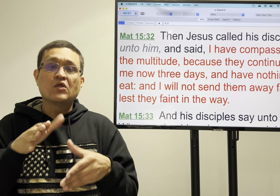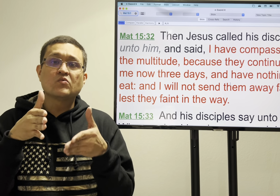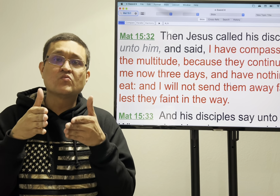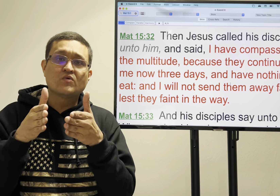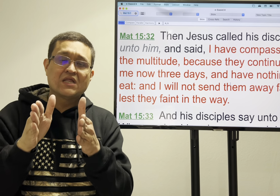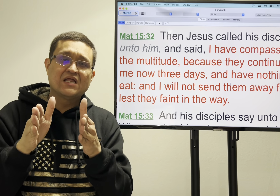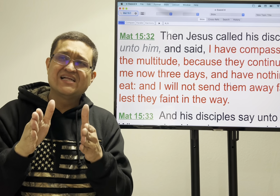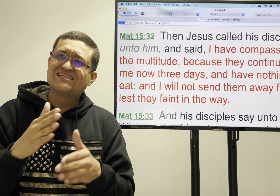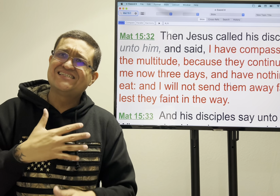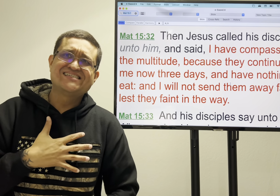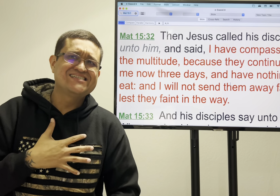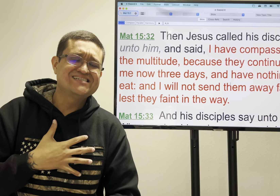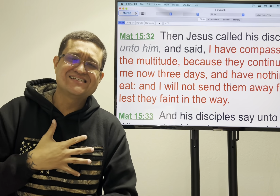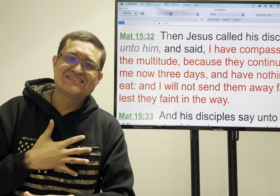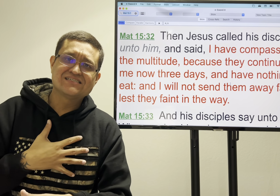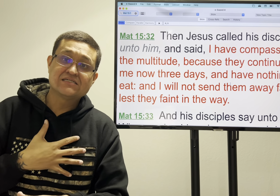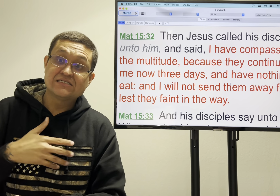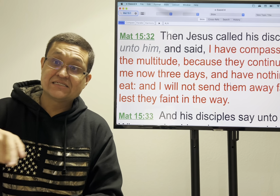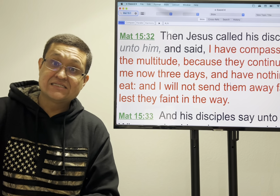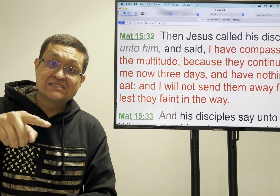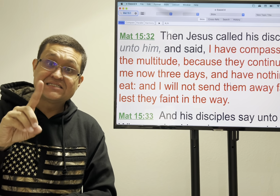lest they faint in the way.